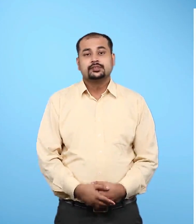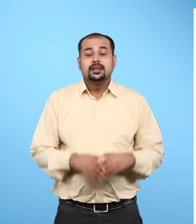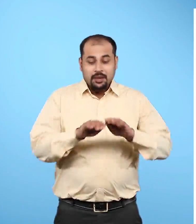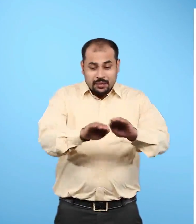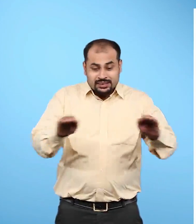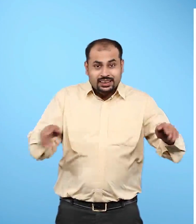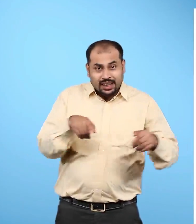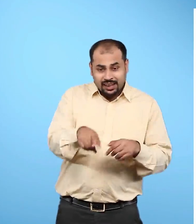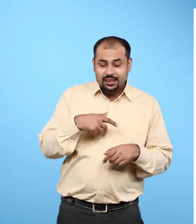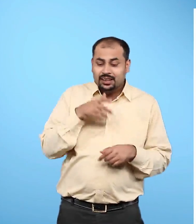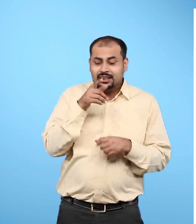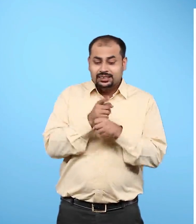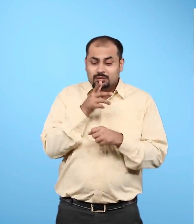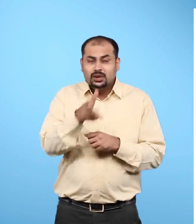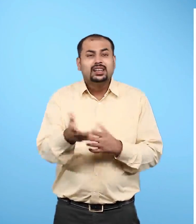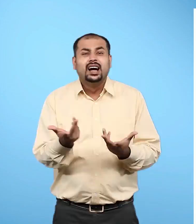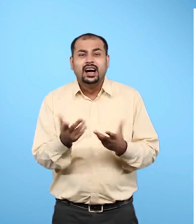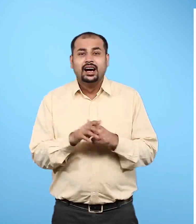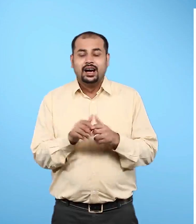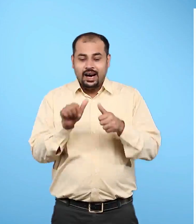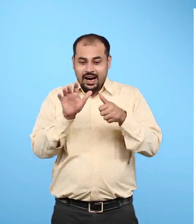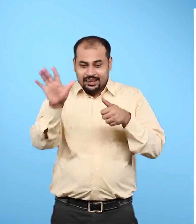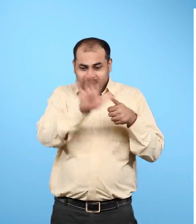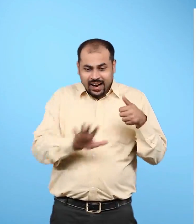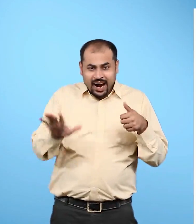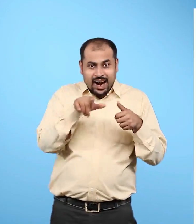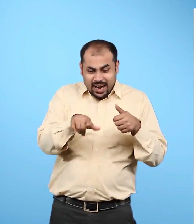to learn the definition of the term area,